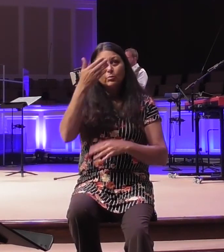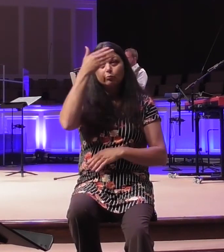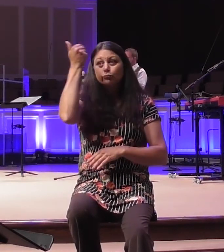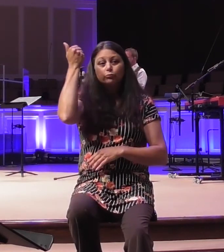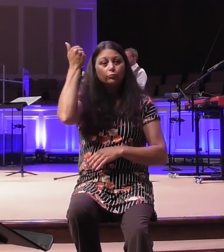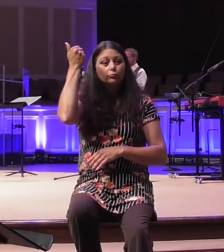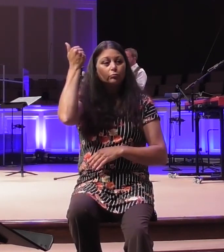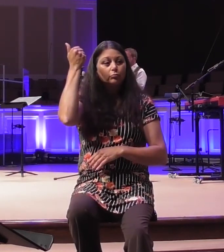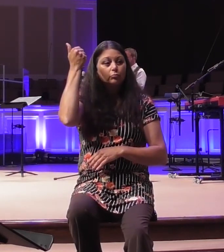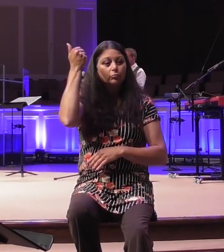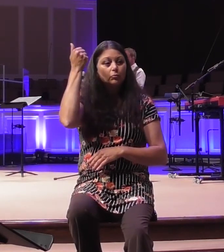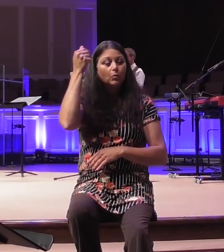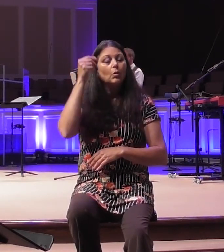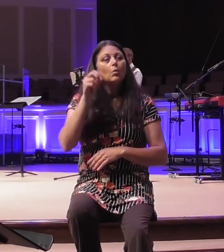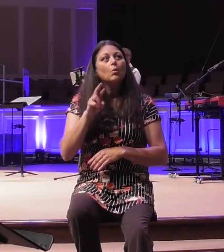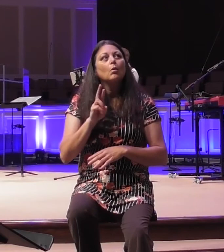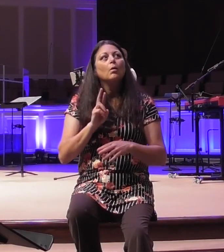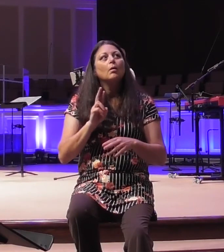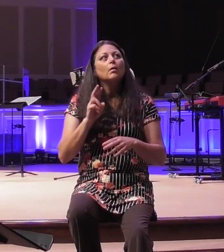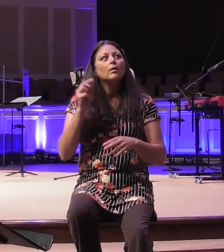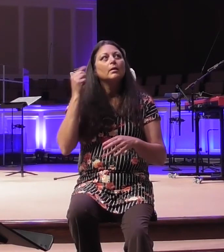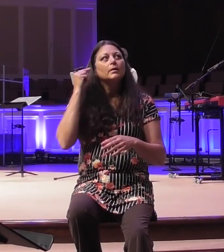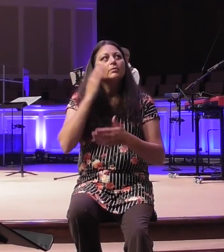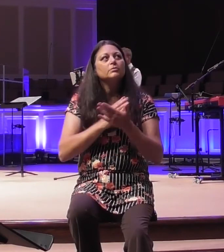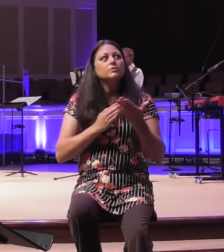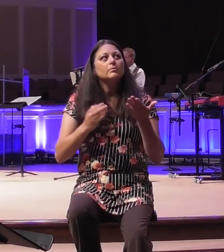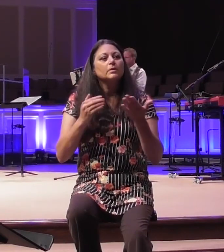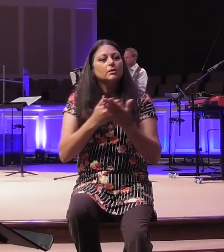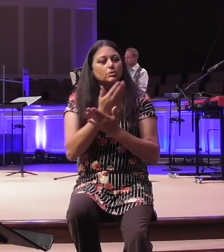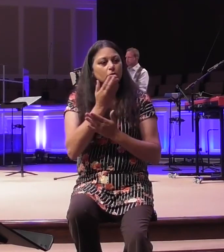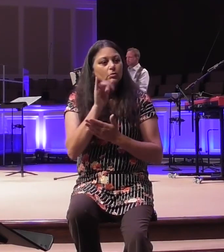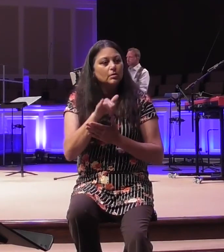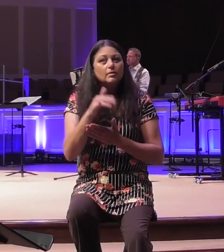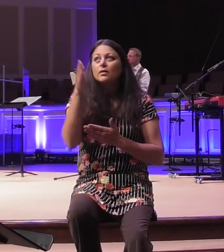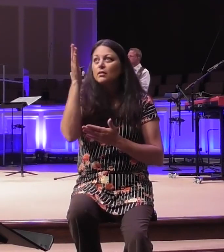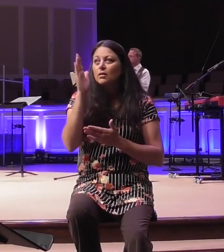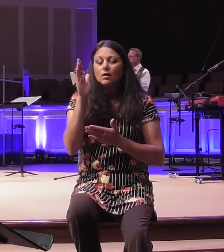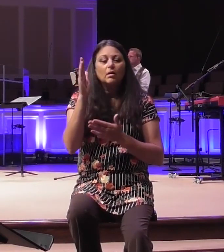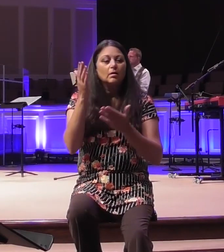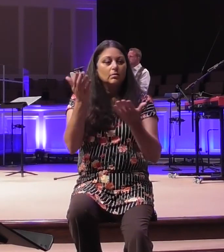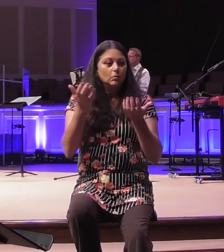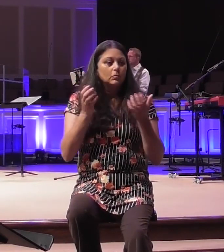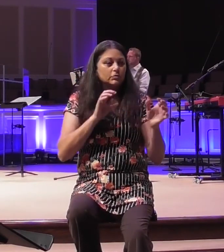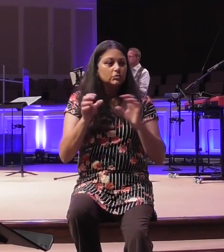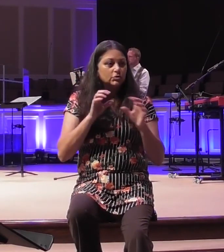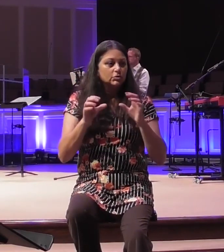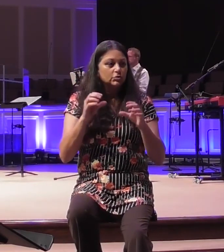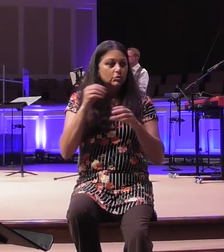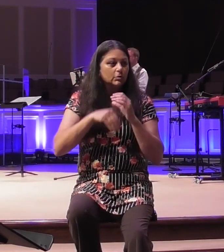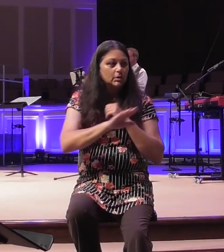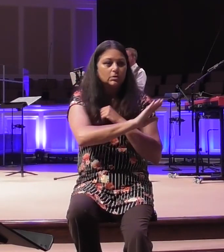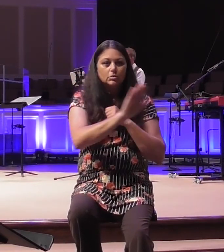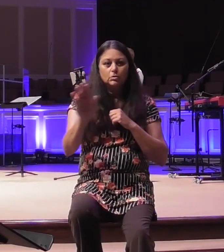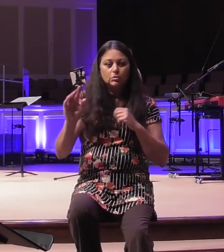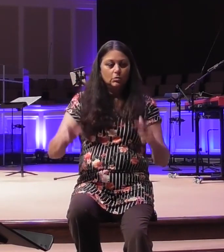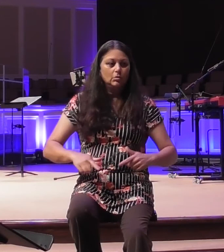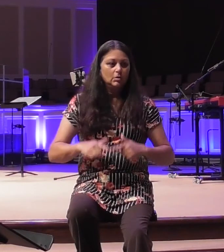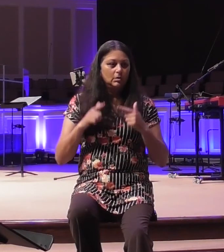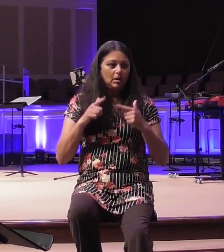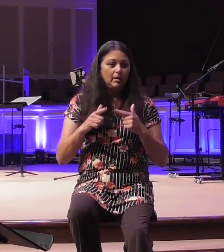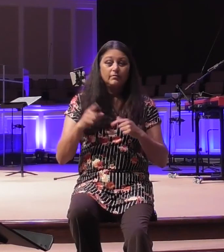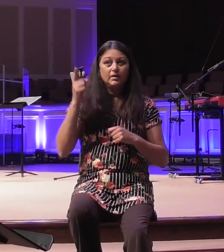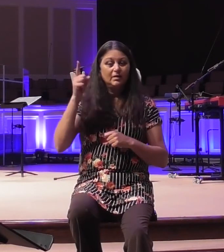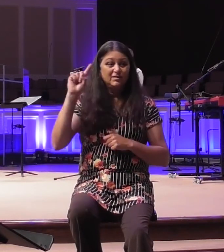or hear something new that God wants to do in your life and in your mission. He's not finished with you. He is just getting